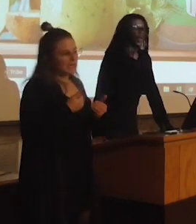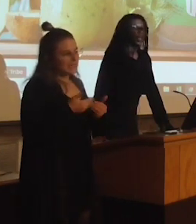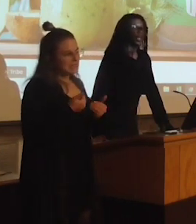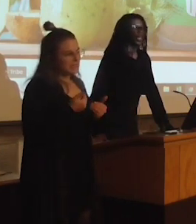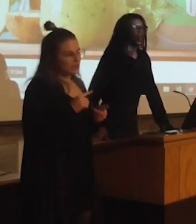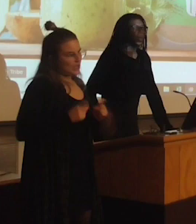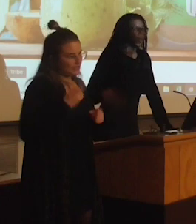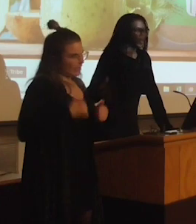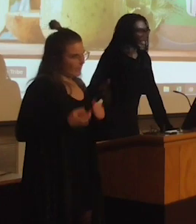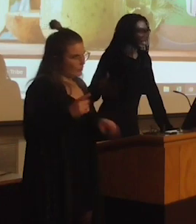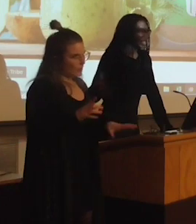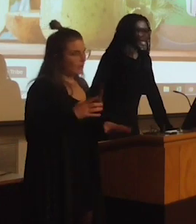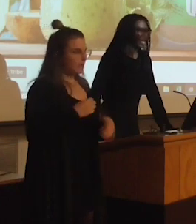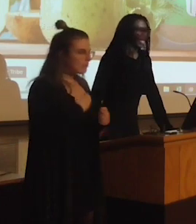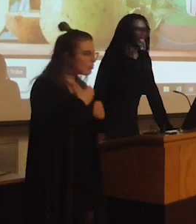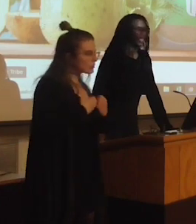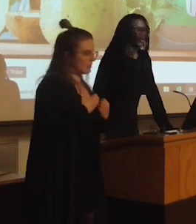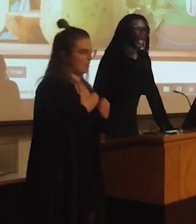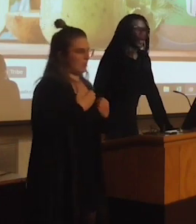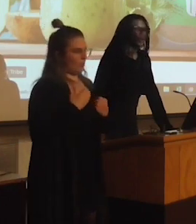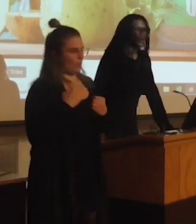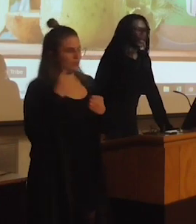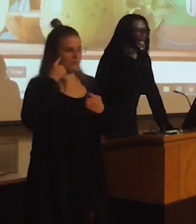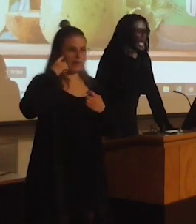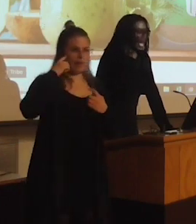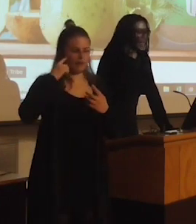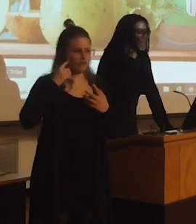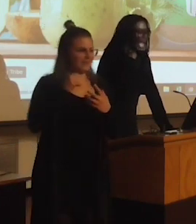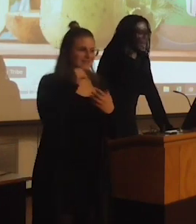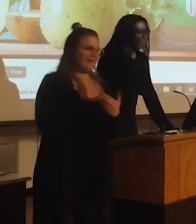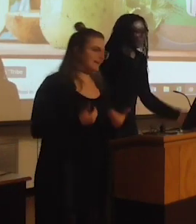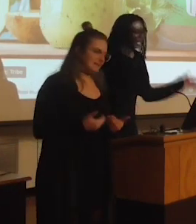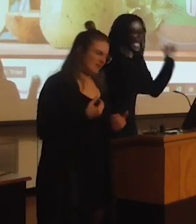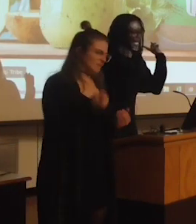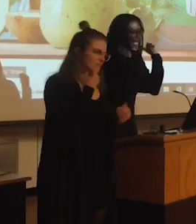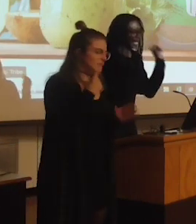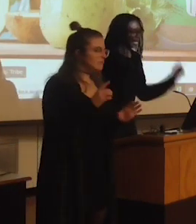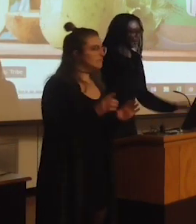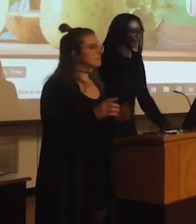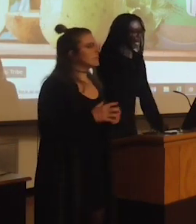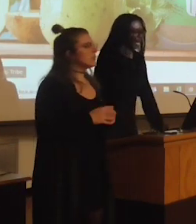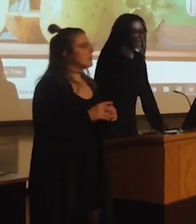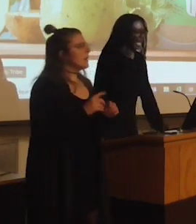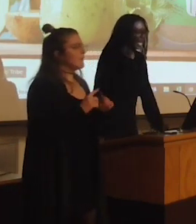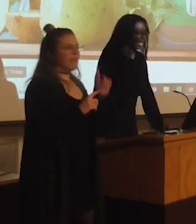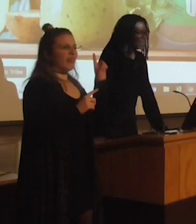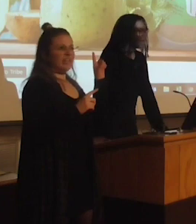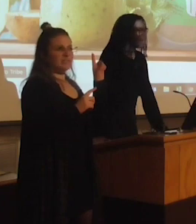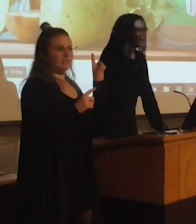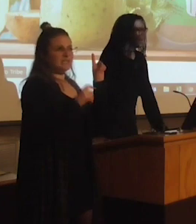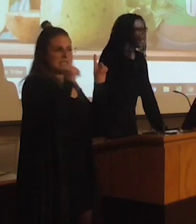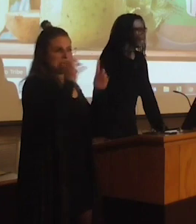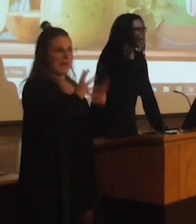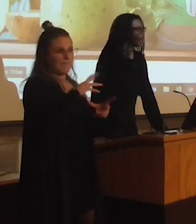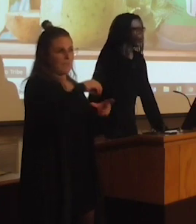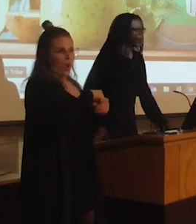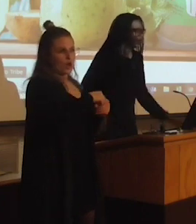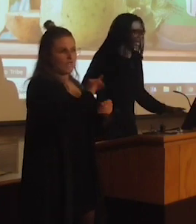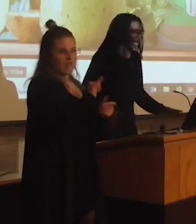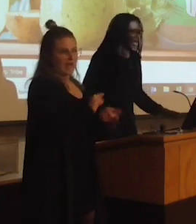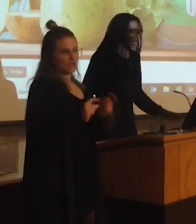for everyone, like, you know, emotionally or psychologically or however. I don't class this as part of that leap, by the way,